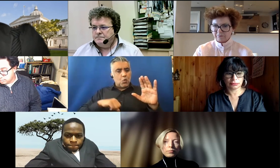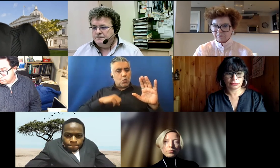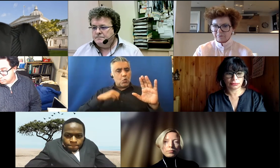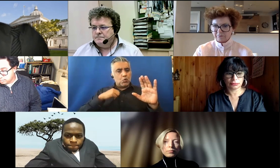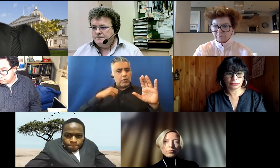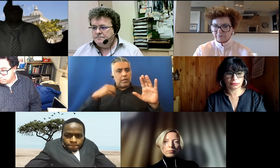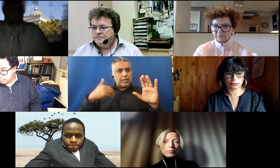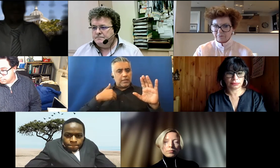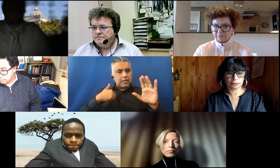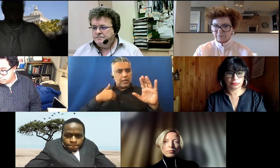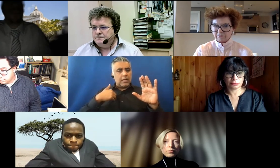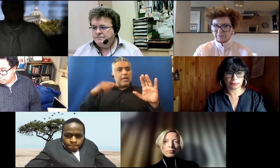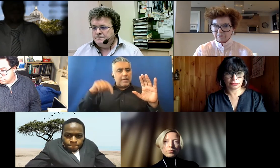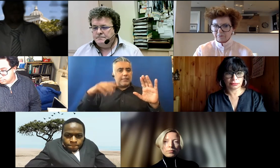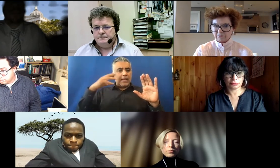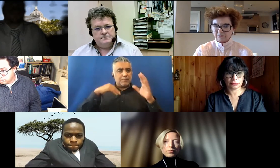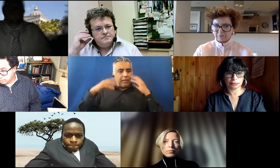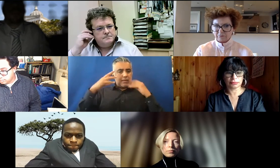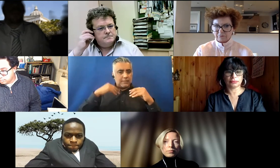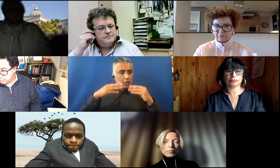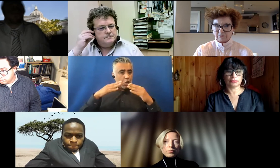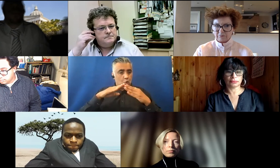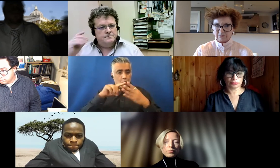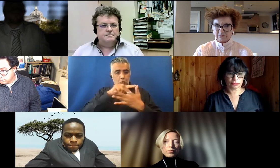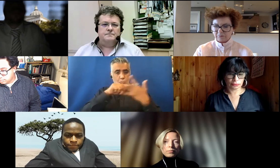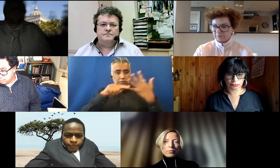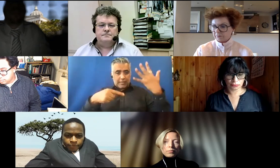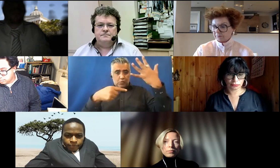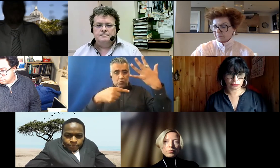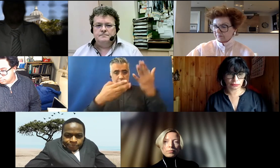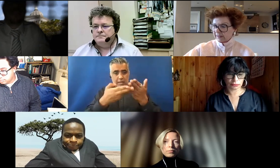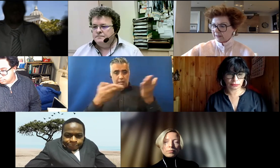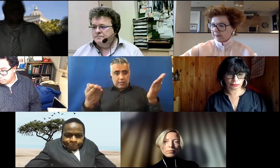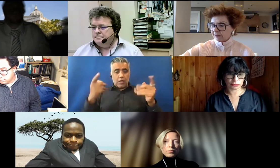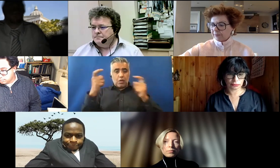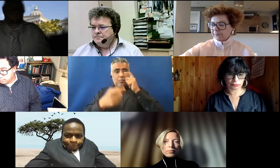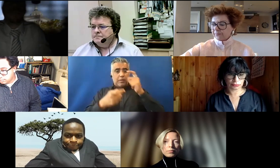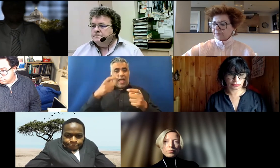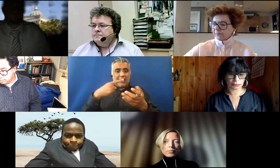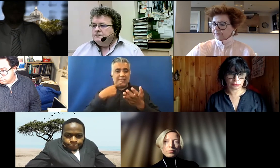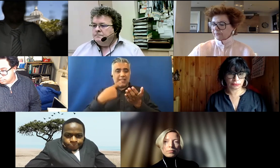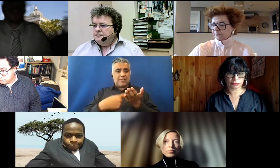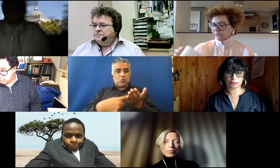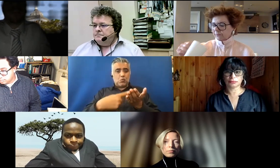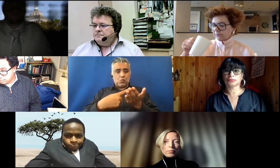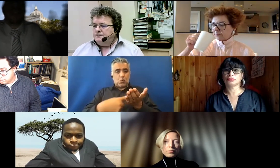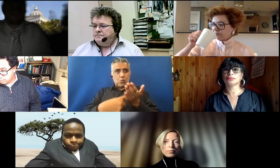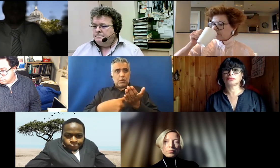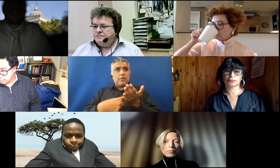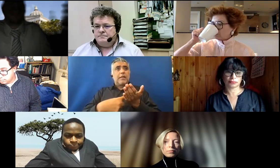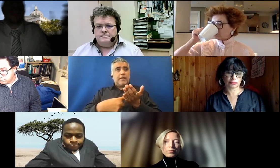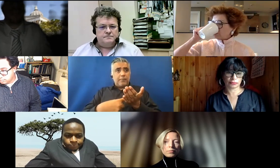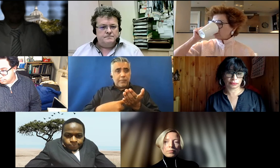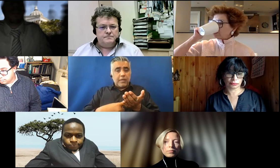have had this experience. You know, all six of you contributing to this discussion, and really I